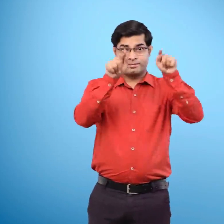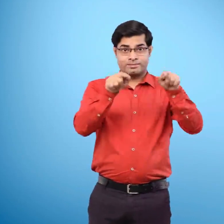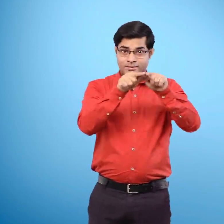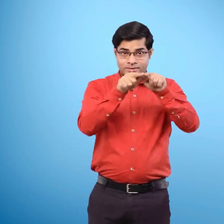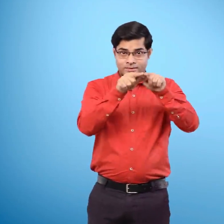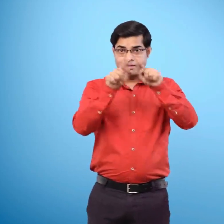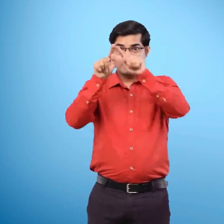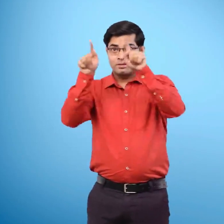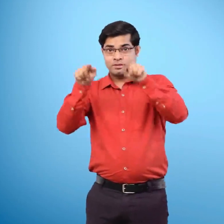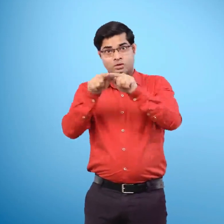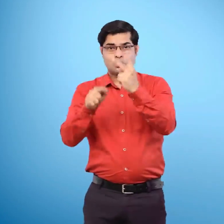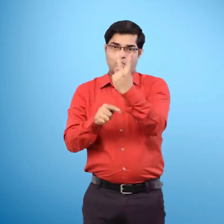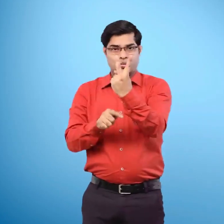boxes placed alternatively.